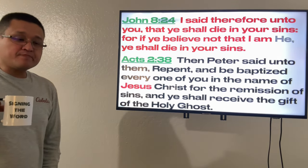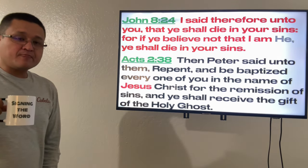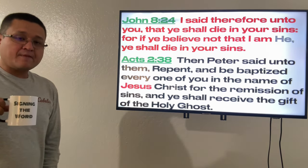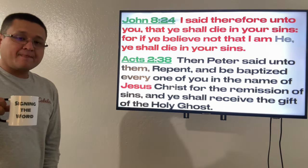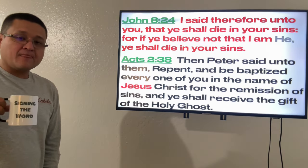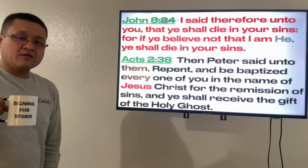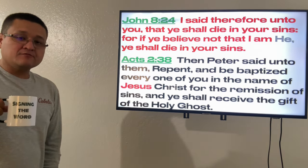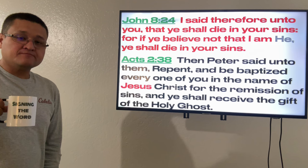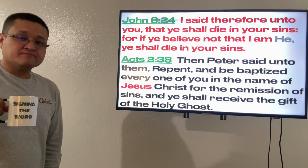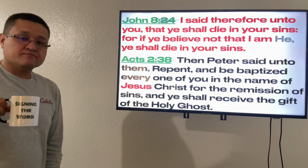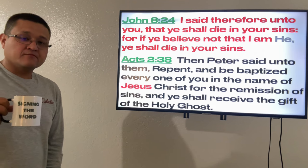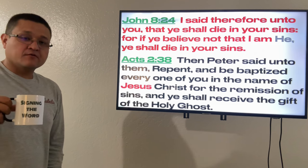Go ahead and